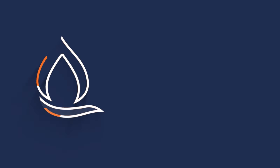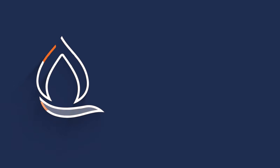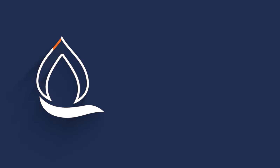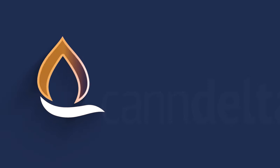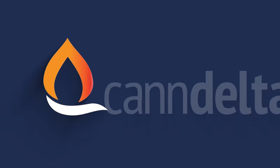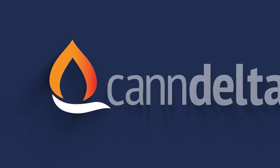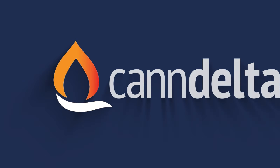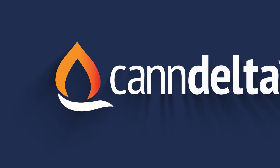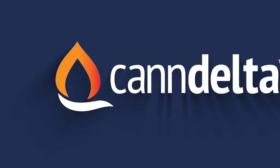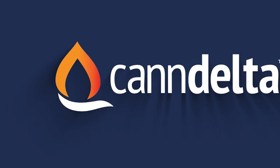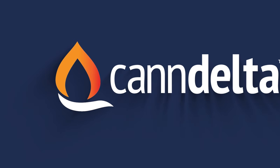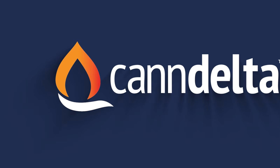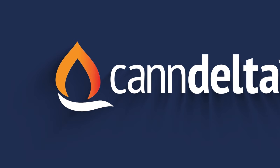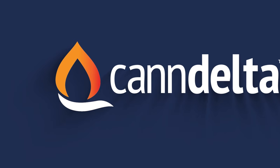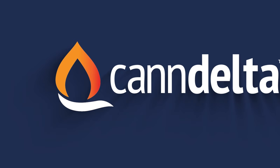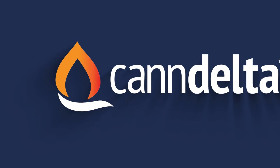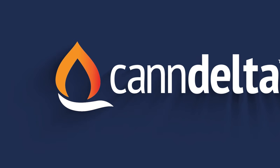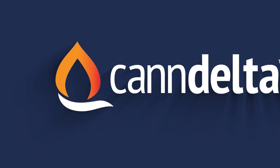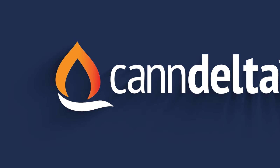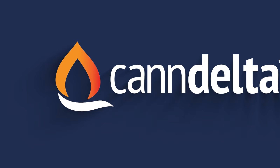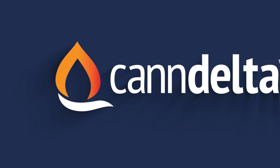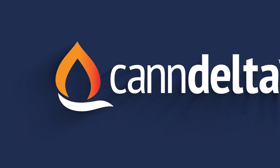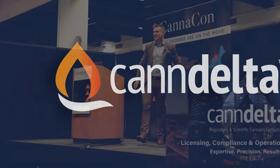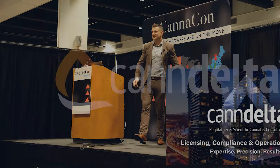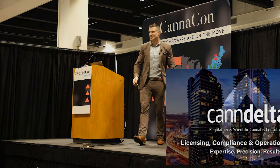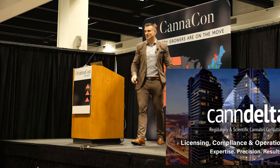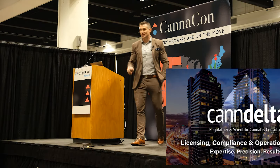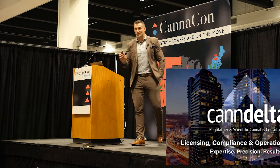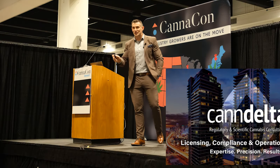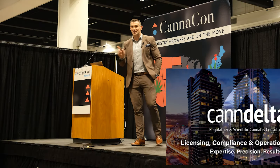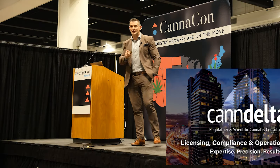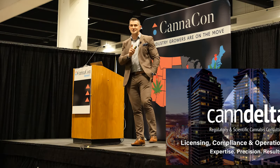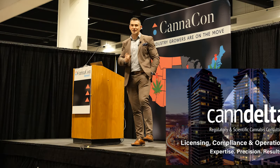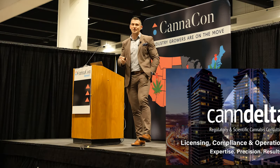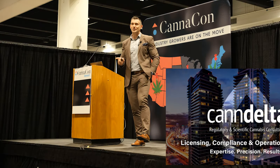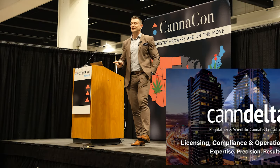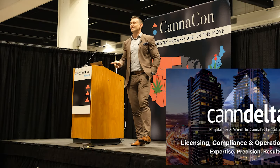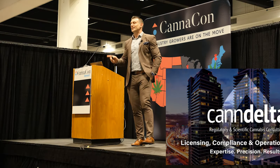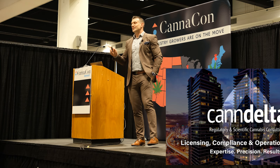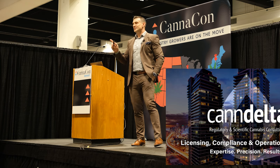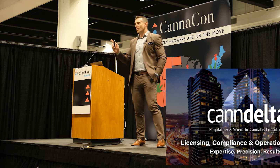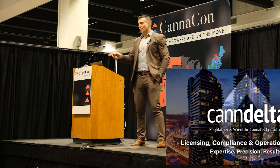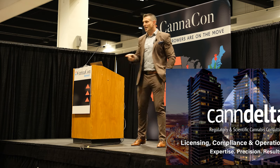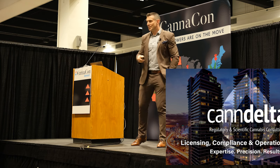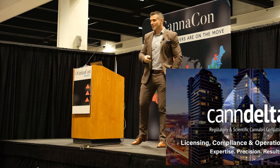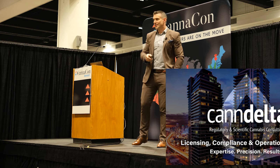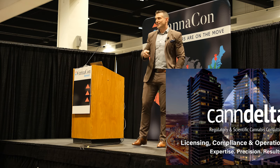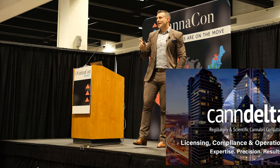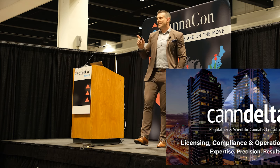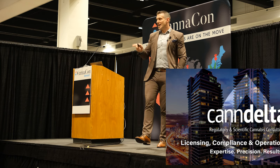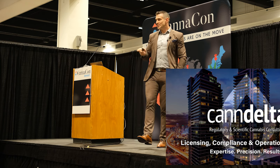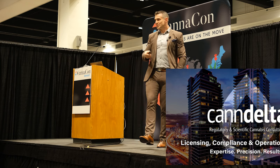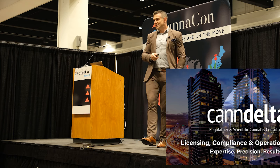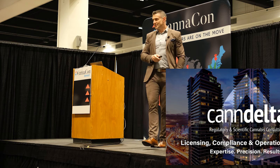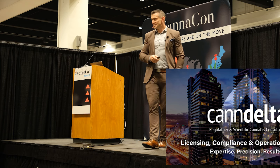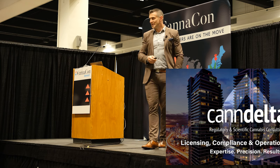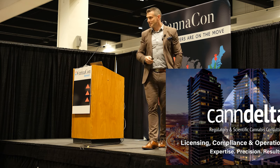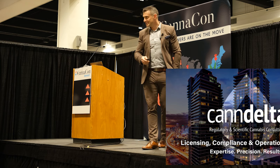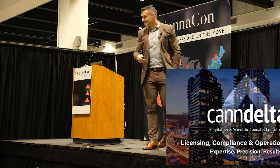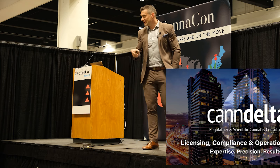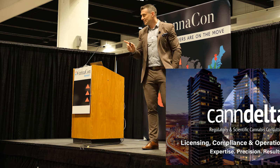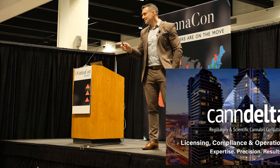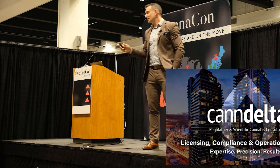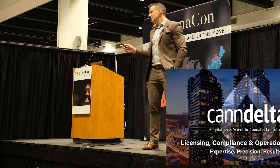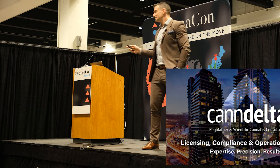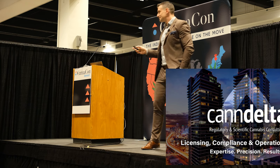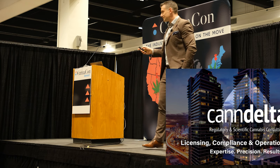They've given me the green light to run through my 100 slides, so I'm going to keep doing that and teaching you everything you need to know to open up a cannabis retail dispensary